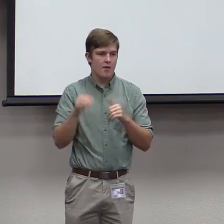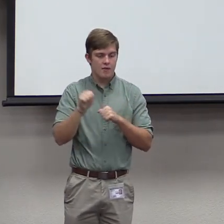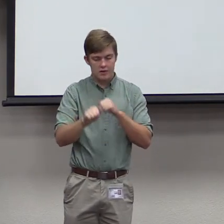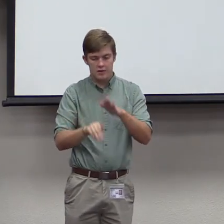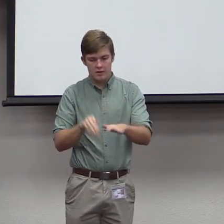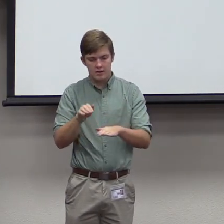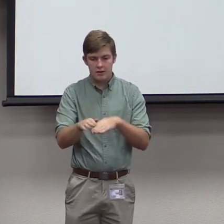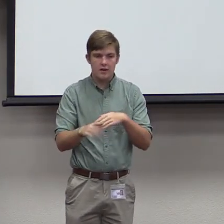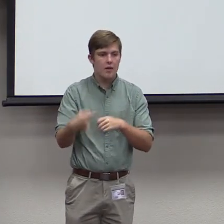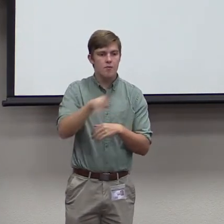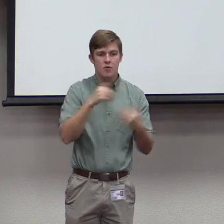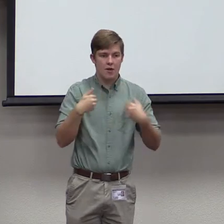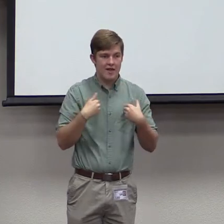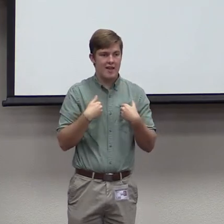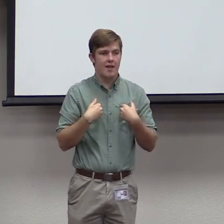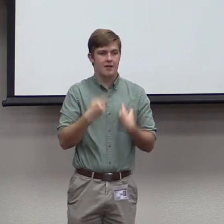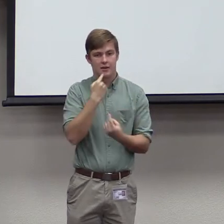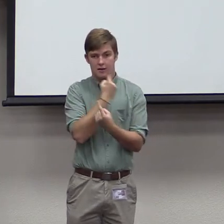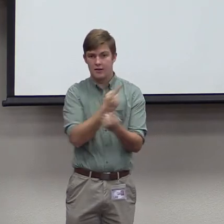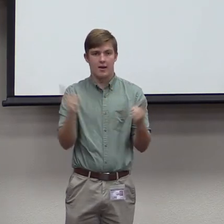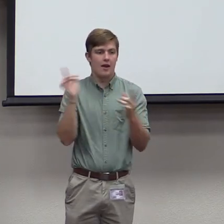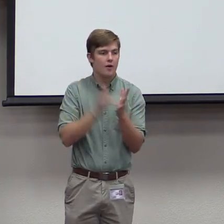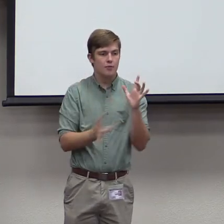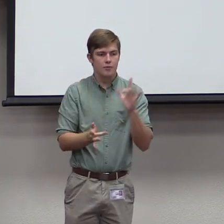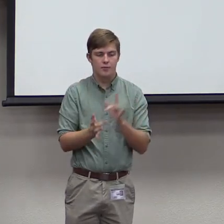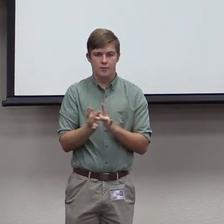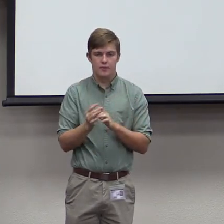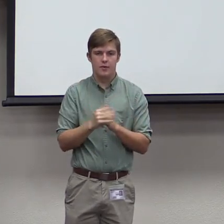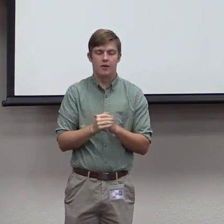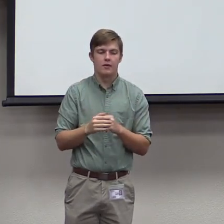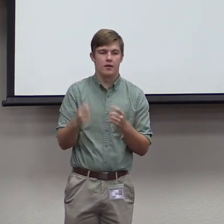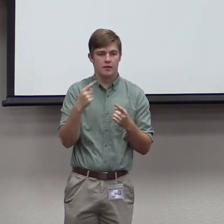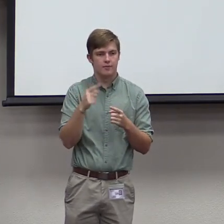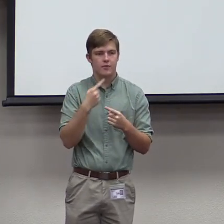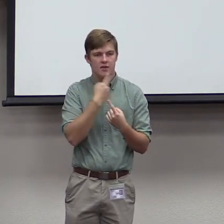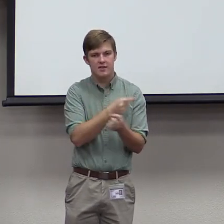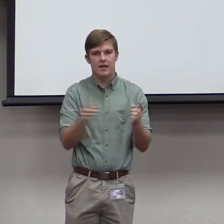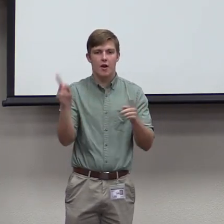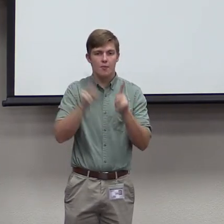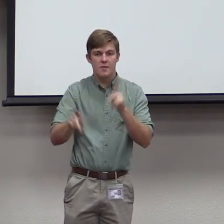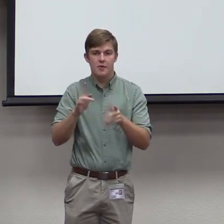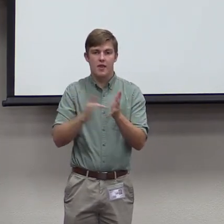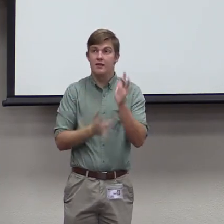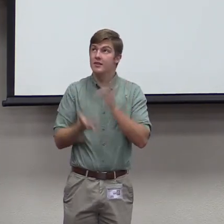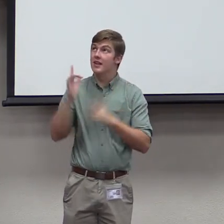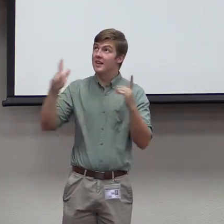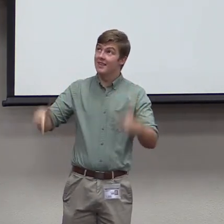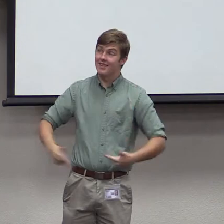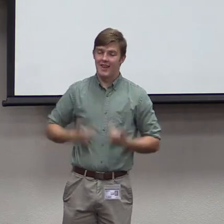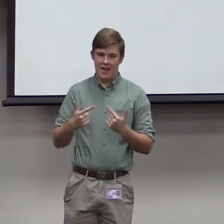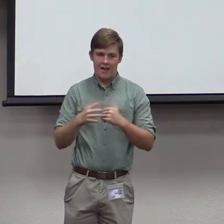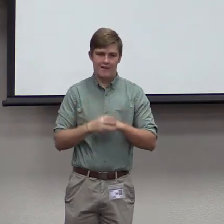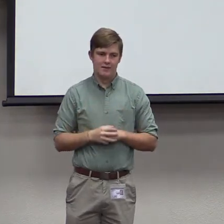take to tell people that Jesus is alive. God bless you.